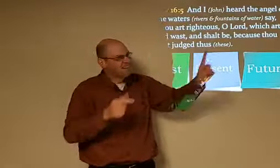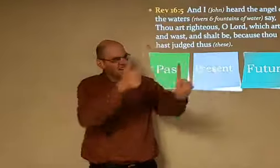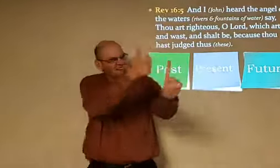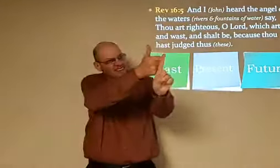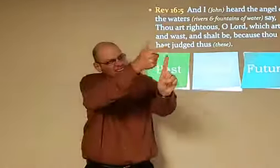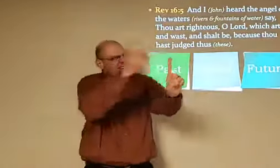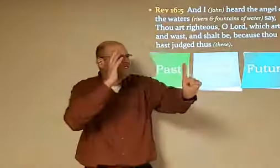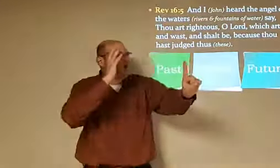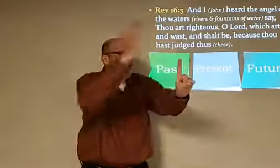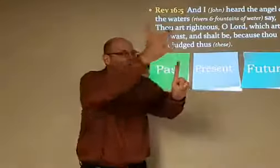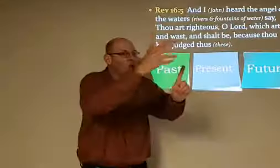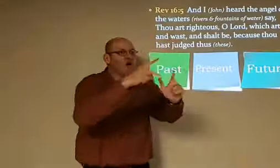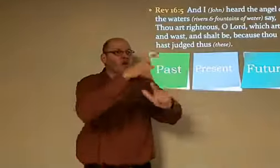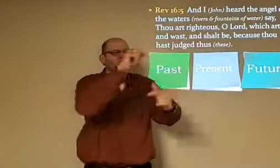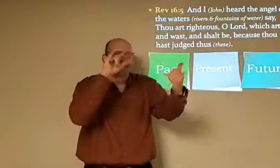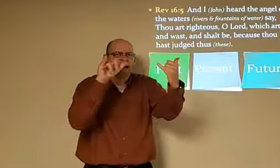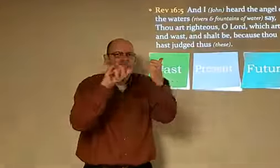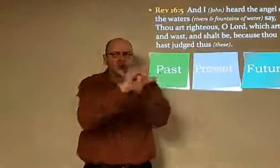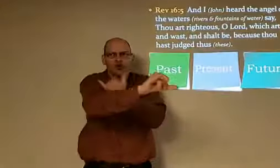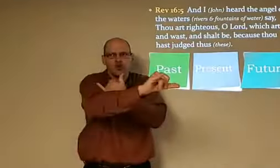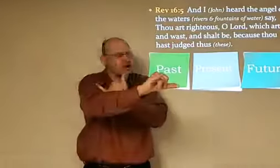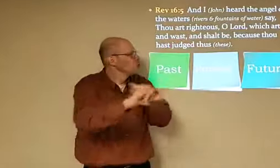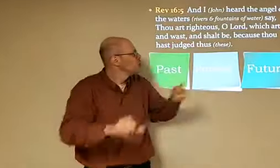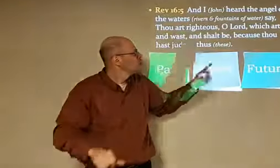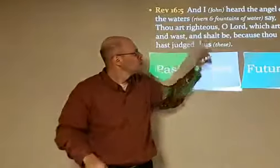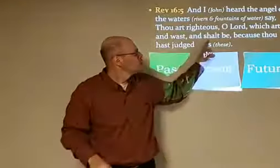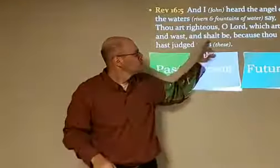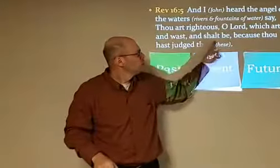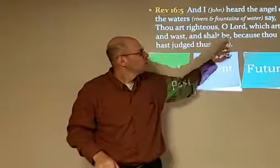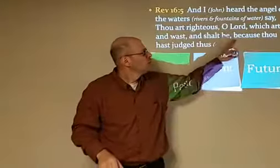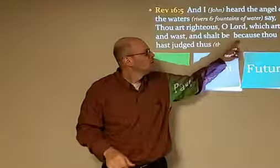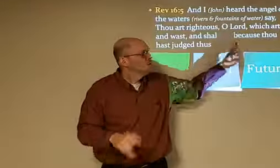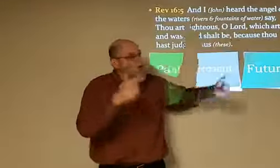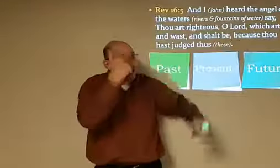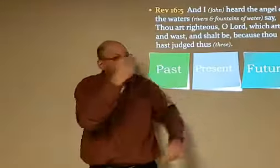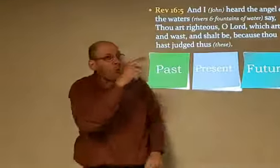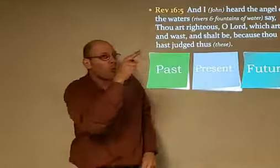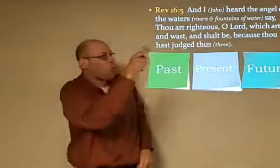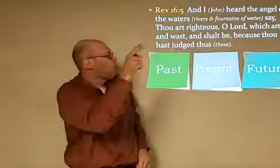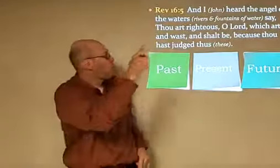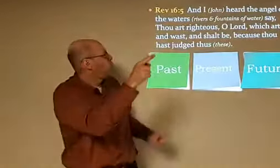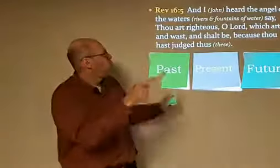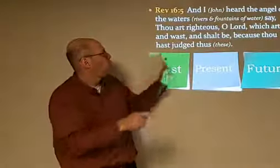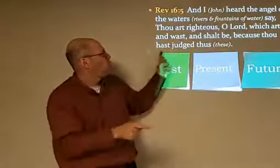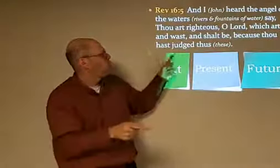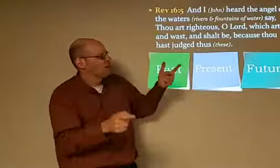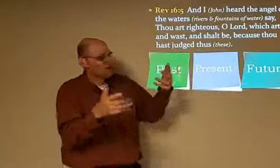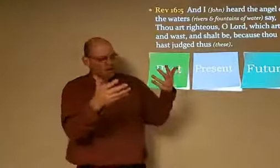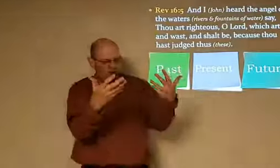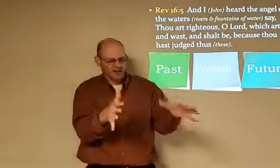because thou hast judged thus," meaning these. "So thou art righteous, O Lord, which are, which was, and shall